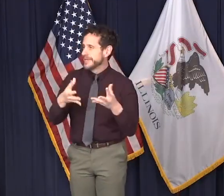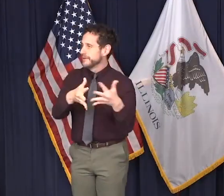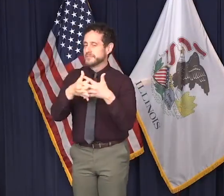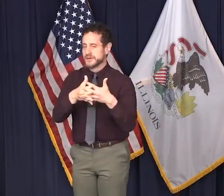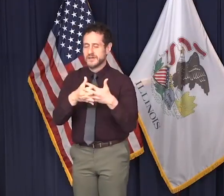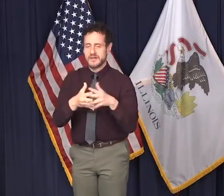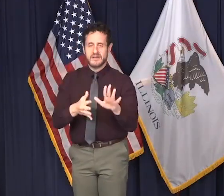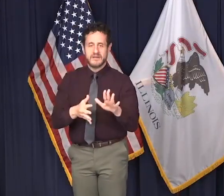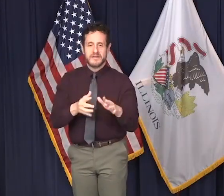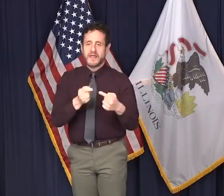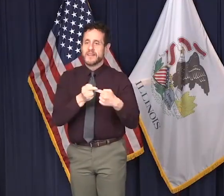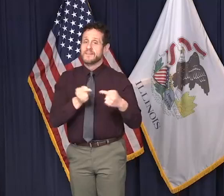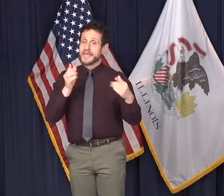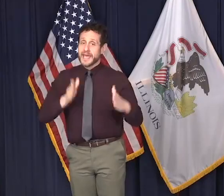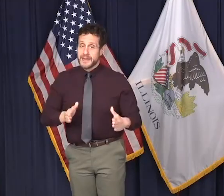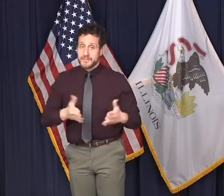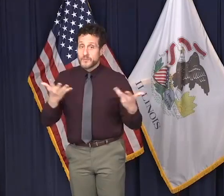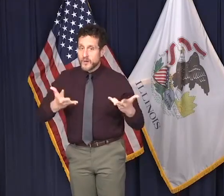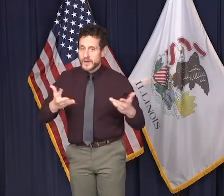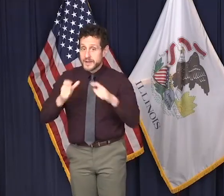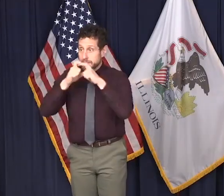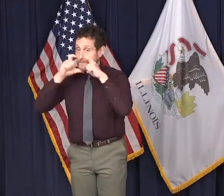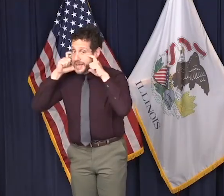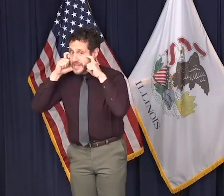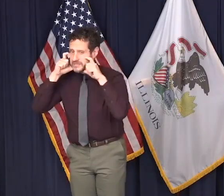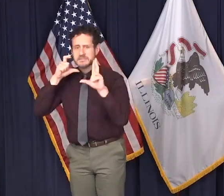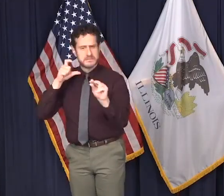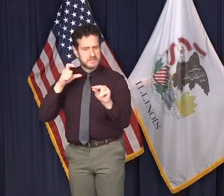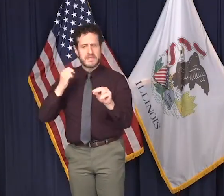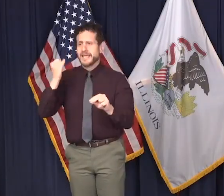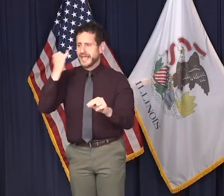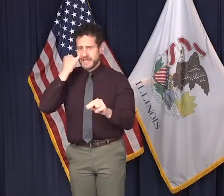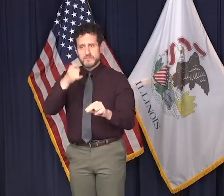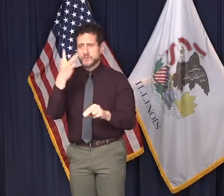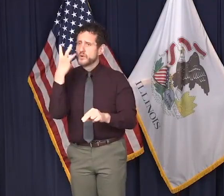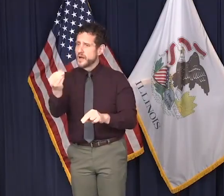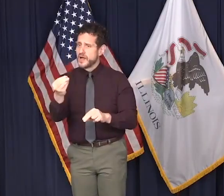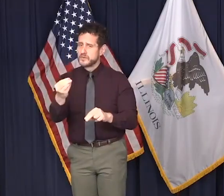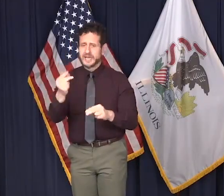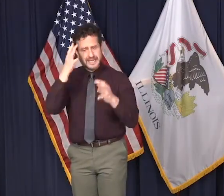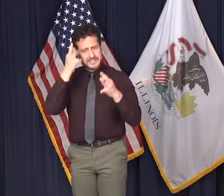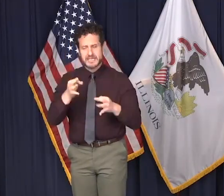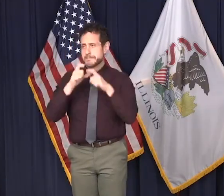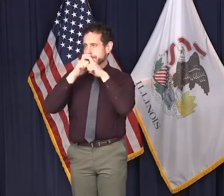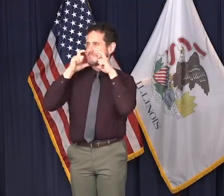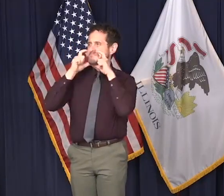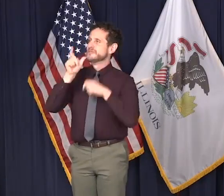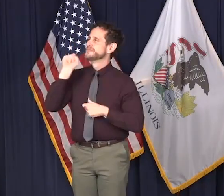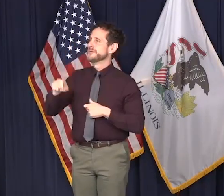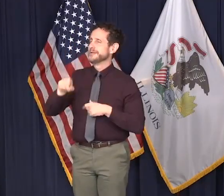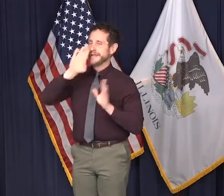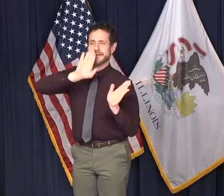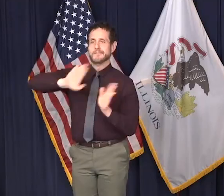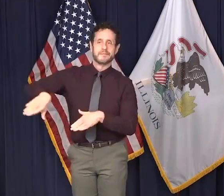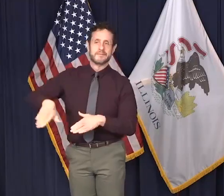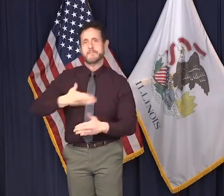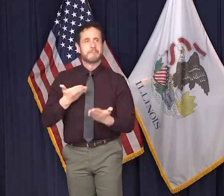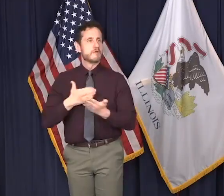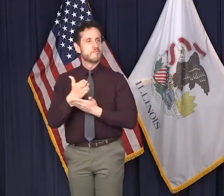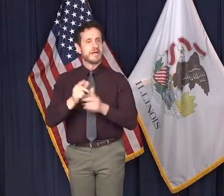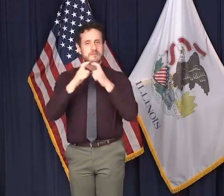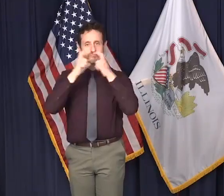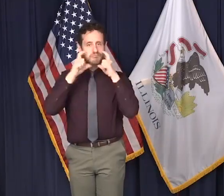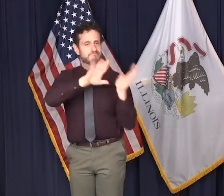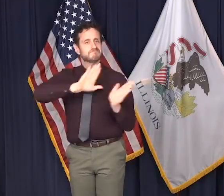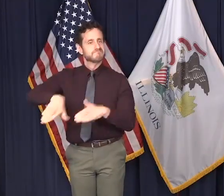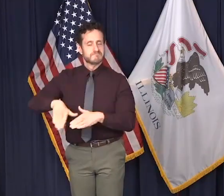is not your mask. If you're not wearing a mask in public, you're endangering everyone around you. So